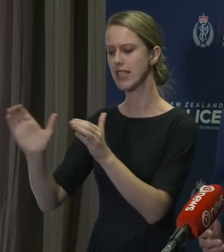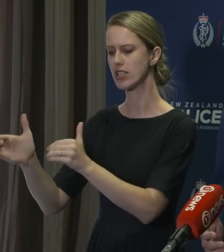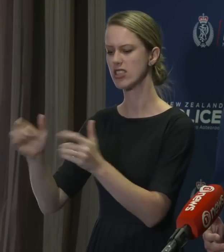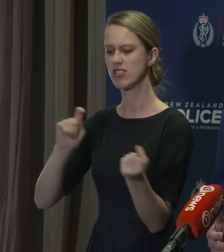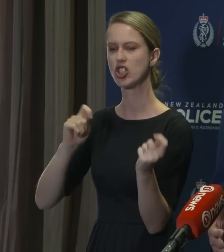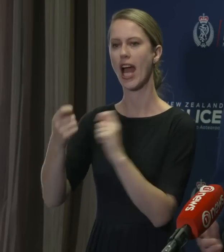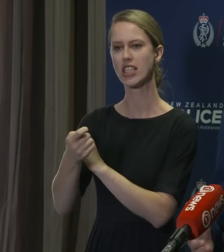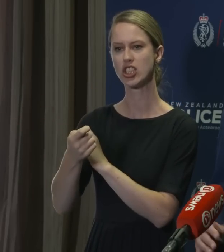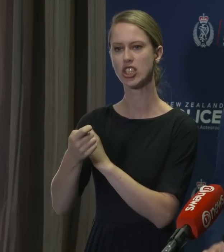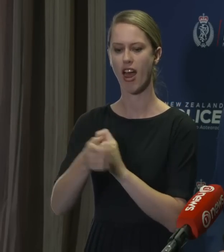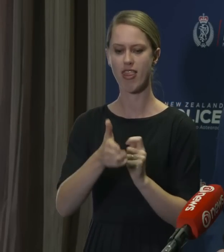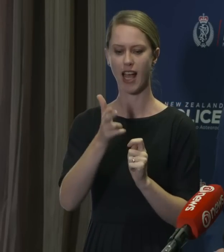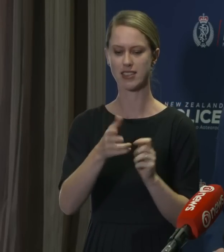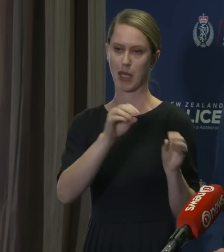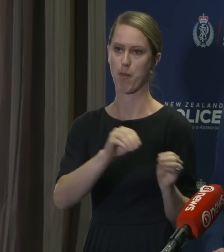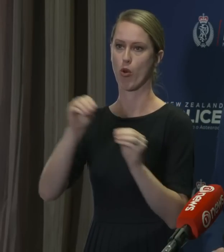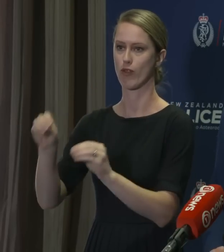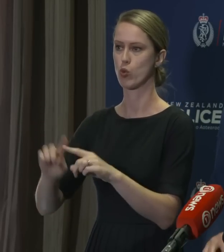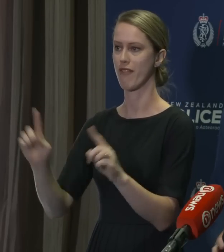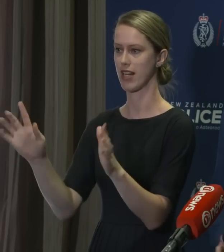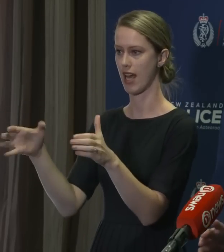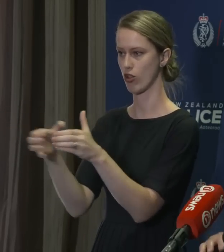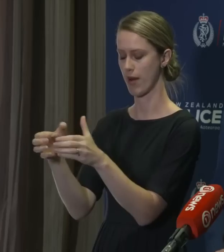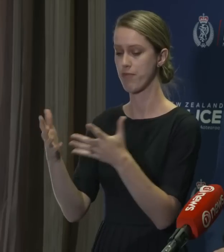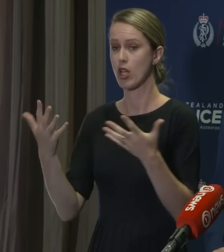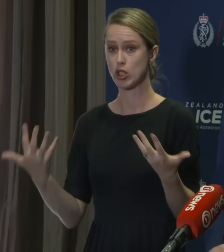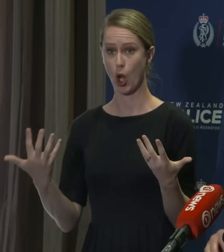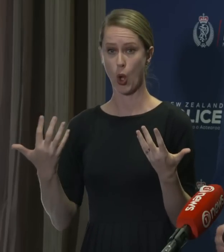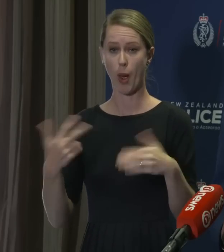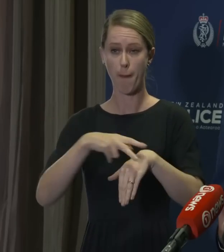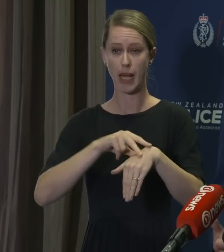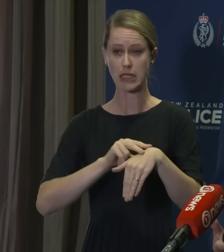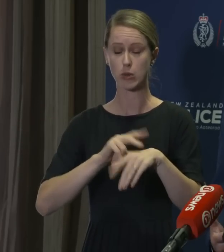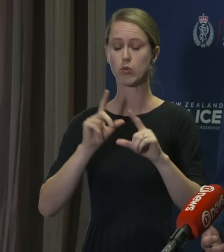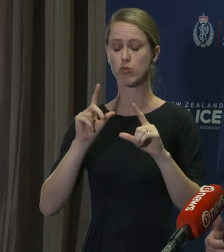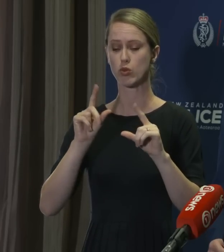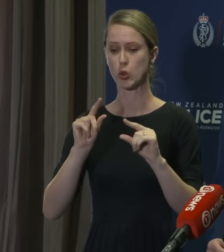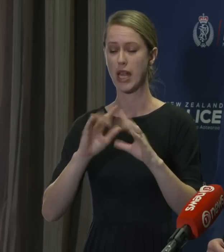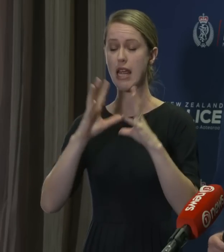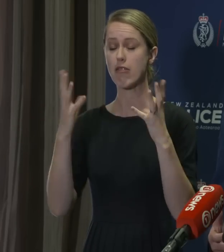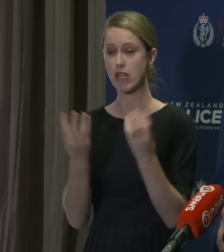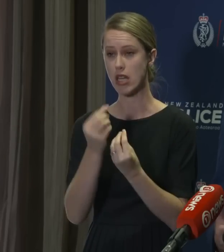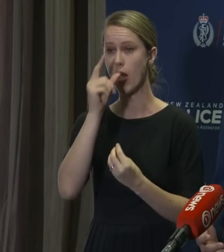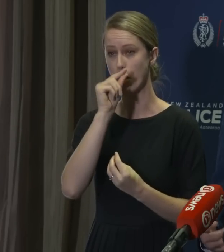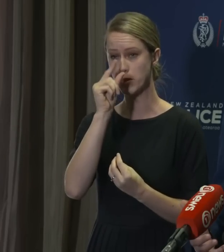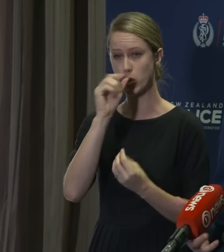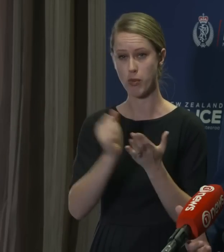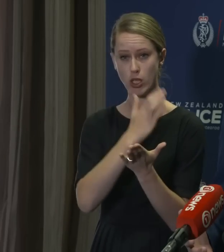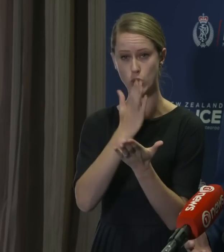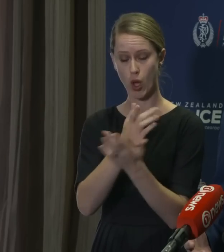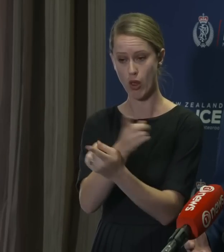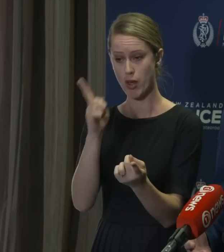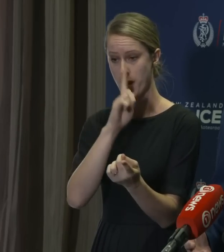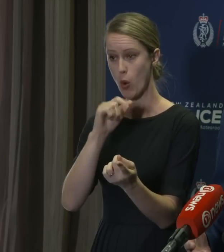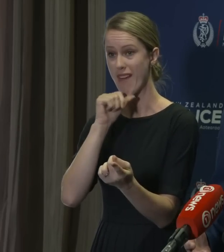the change in categorisation. So we as police want to do everything we can to ensure those people